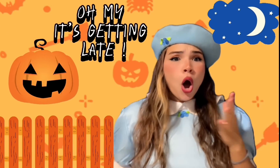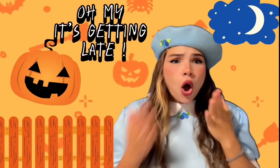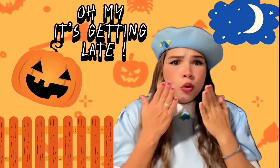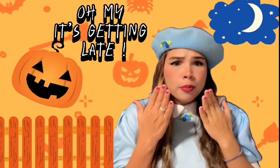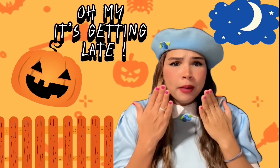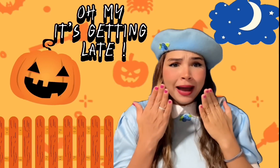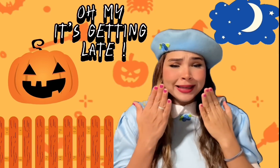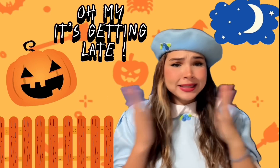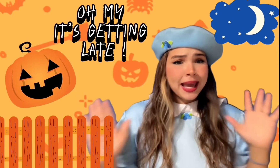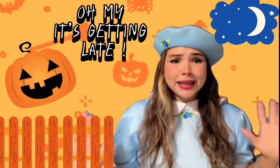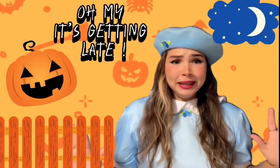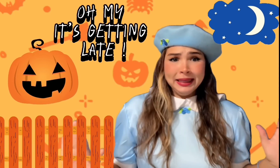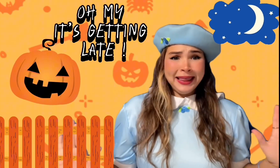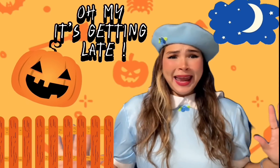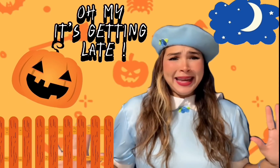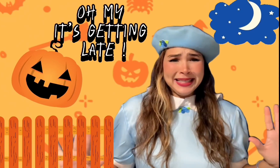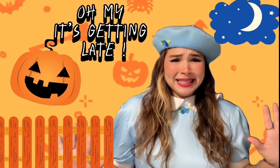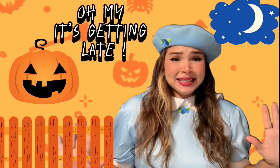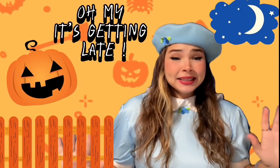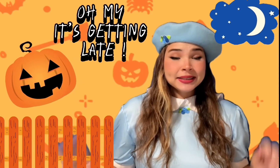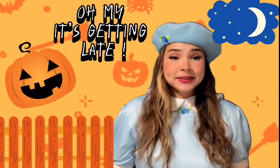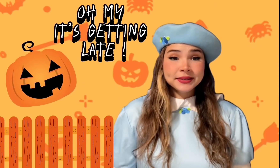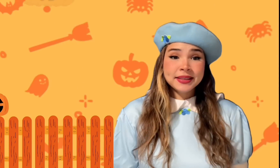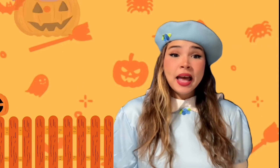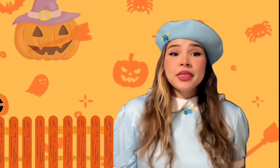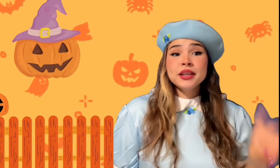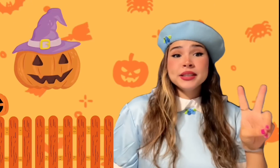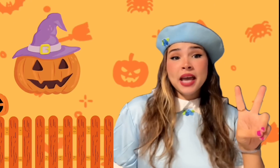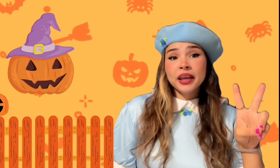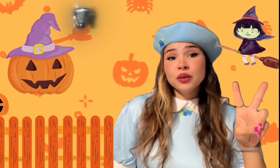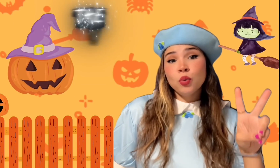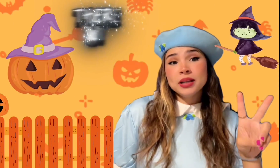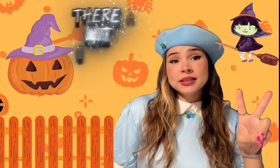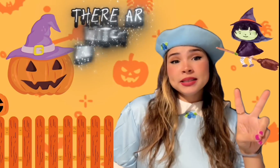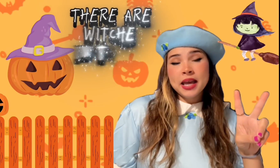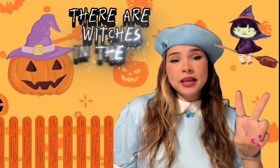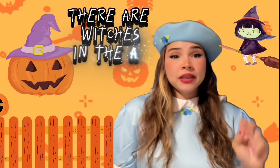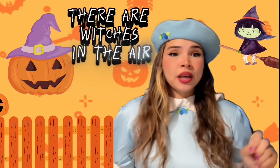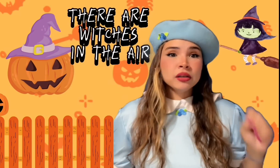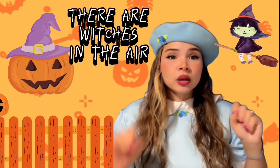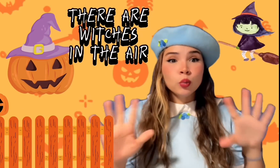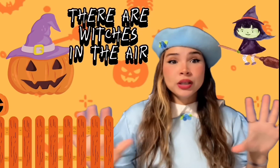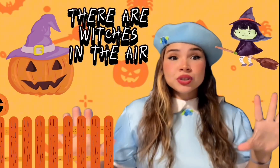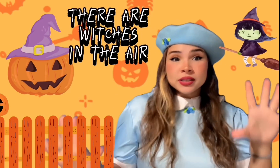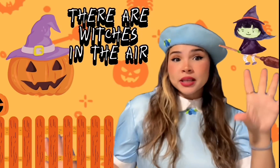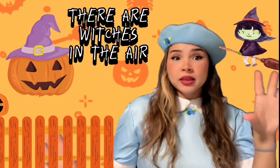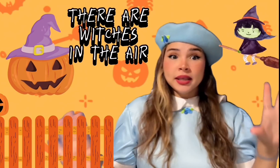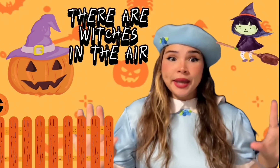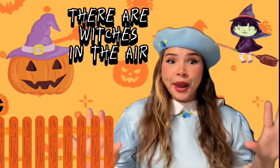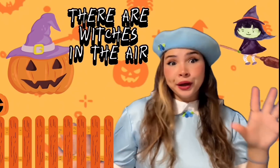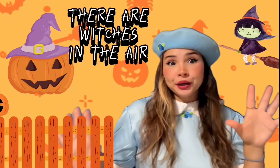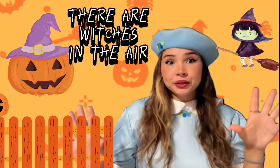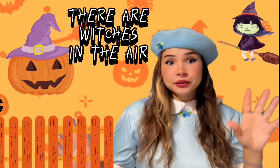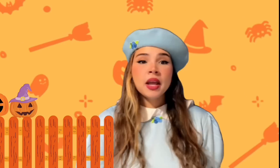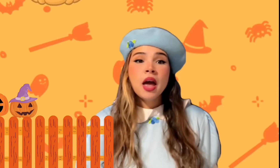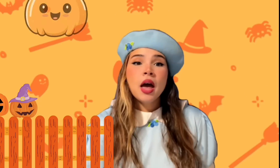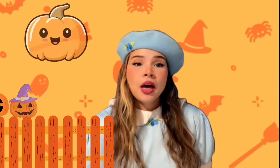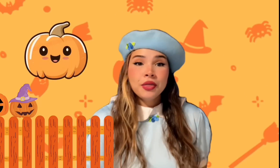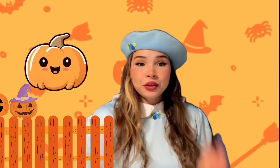"Oh my, it's getting late." The second one said, "There are witches in the air." The